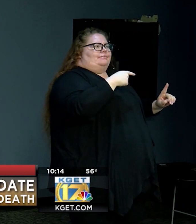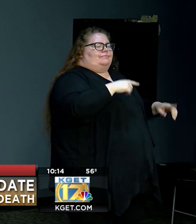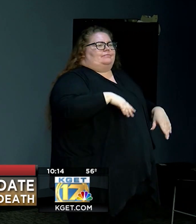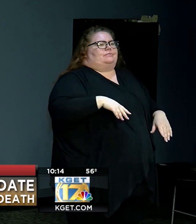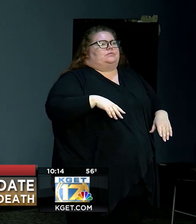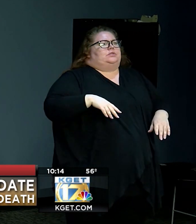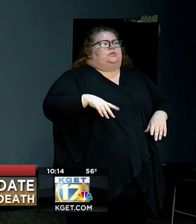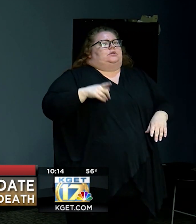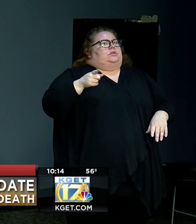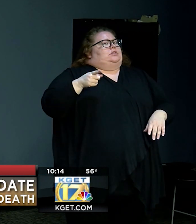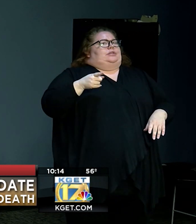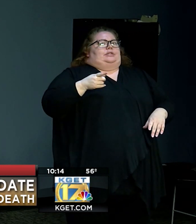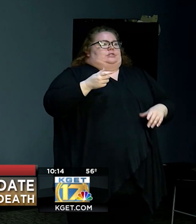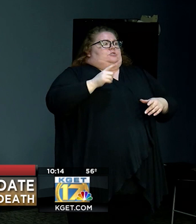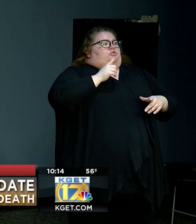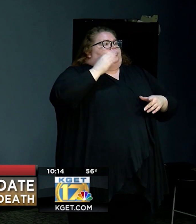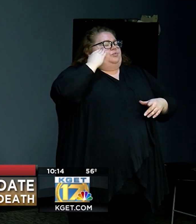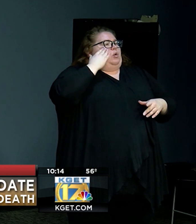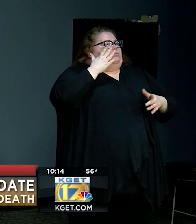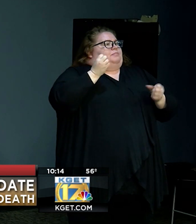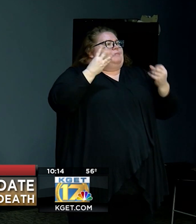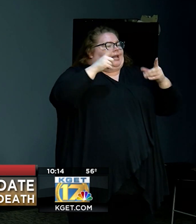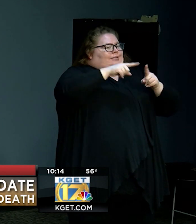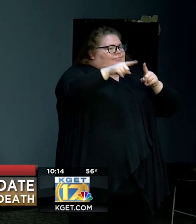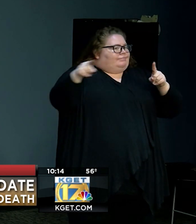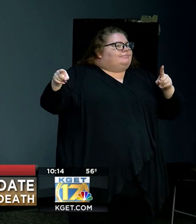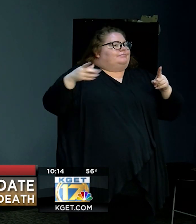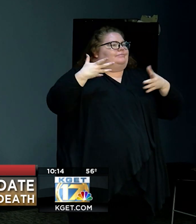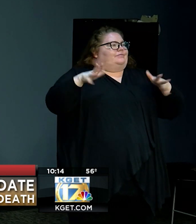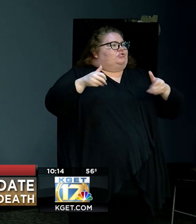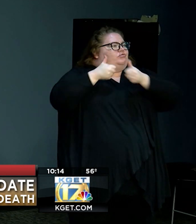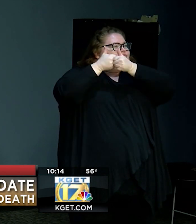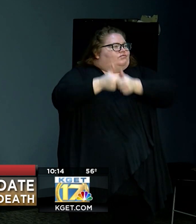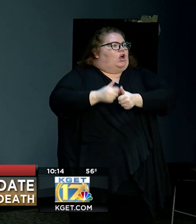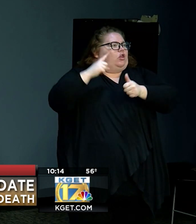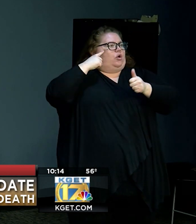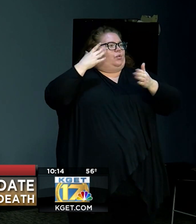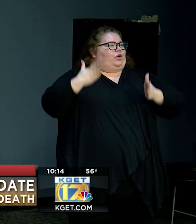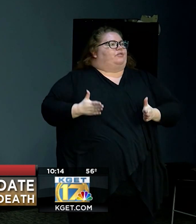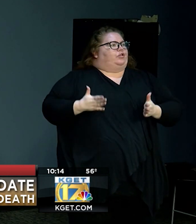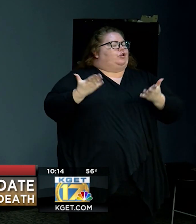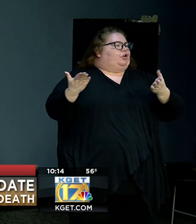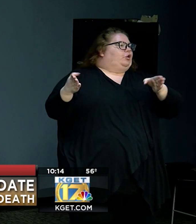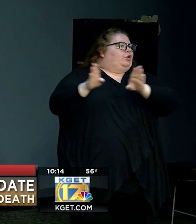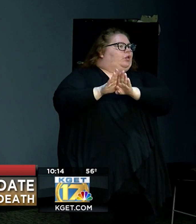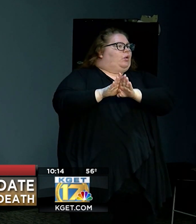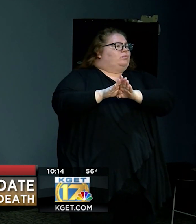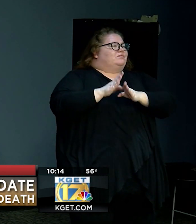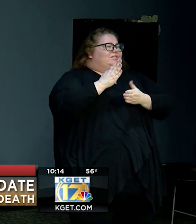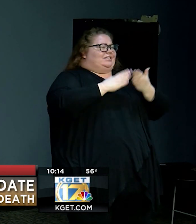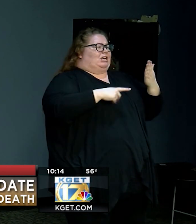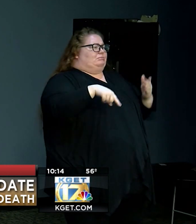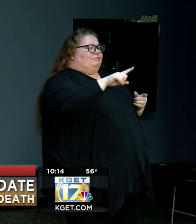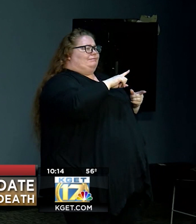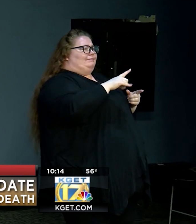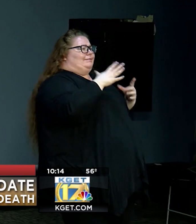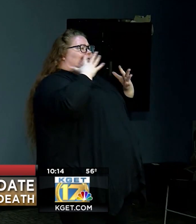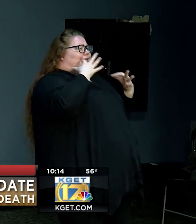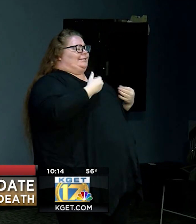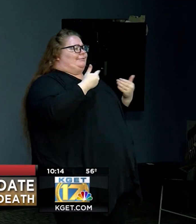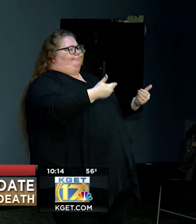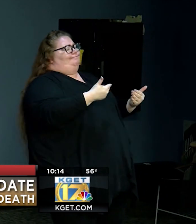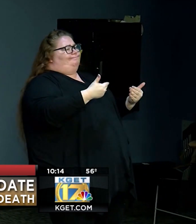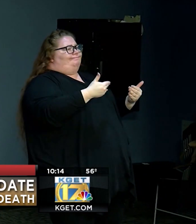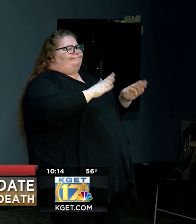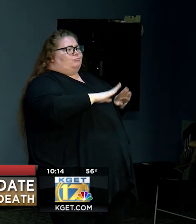heeded the governor's recommendation and have closed if they're not essential. But for those that have chosen to stay open, last week